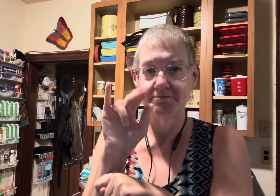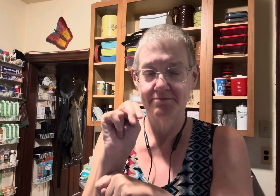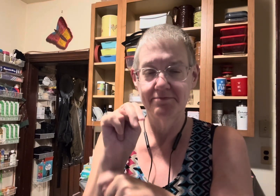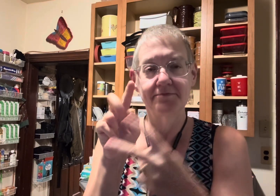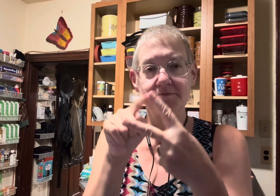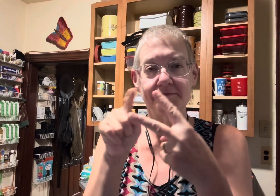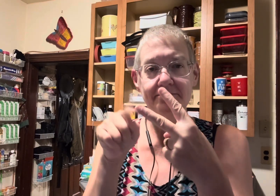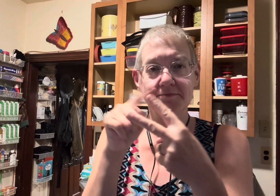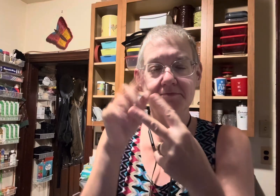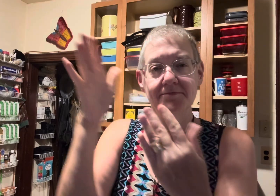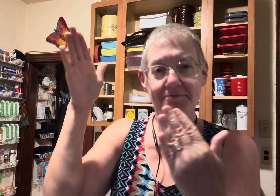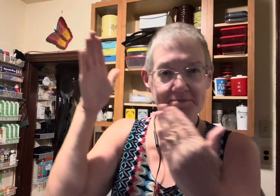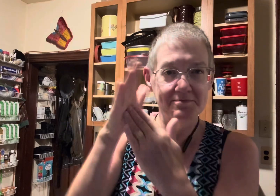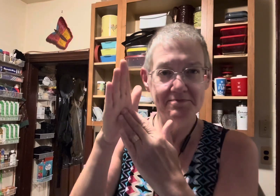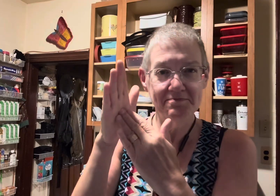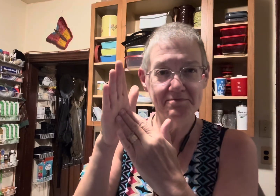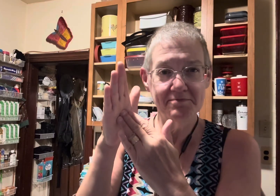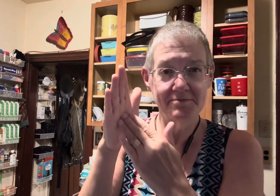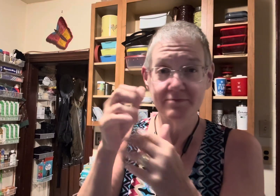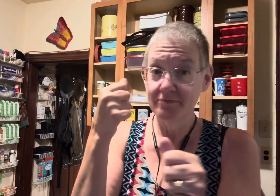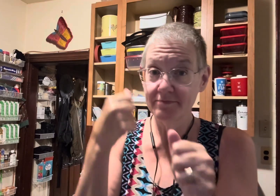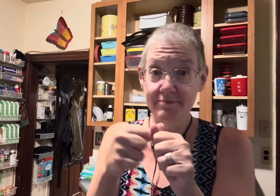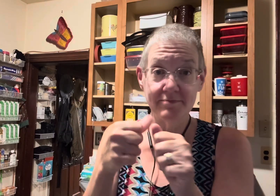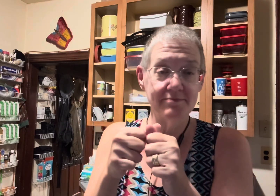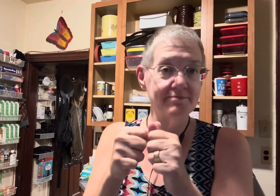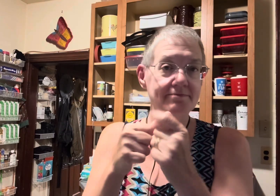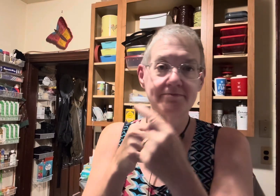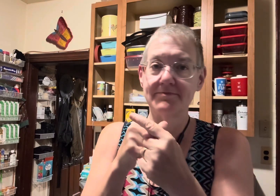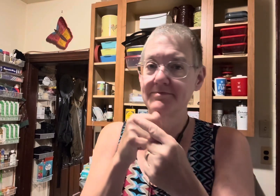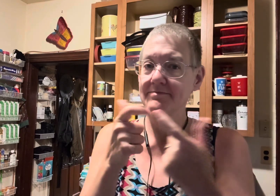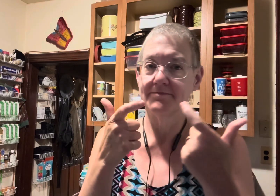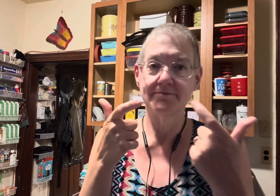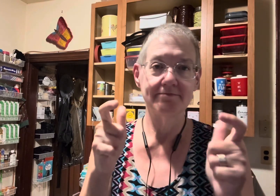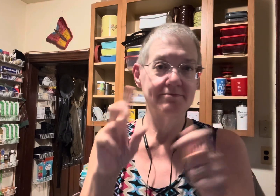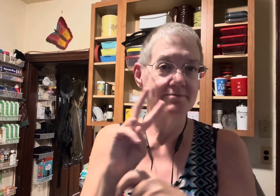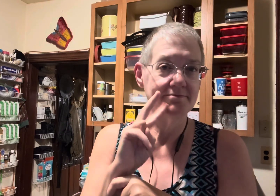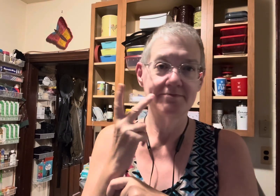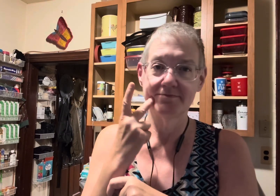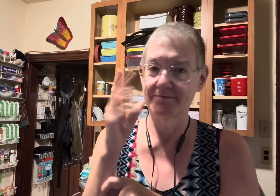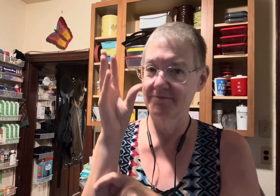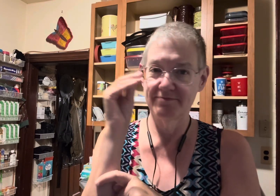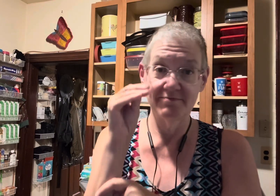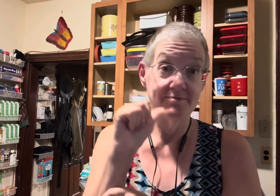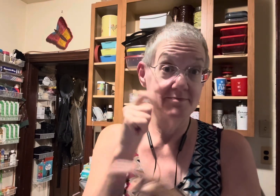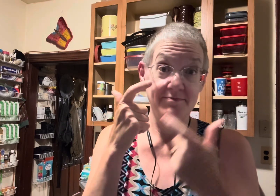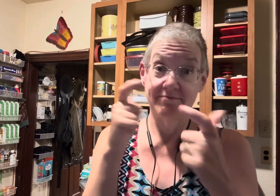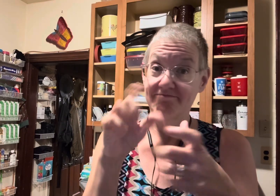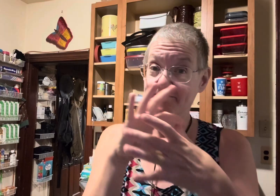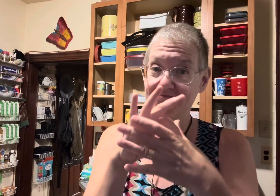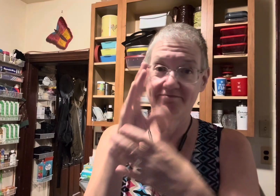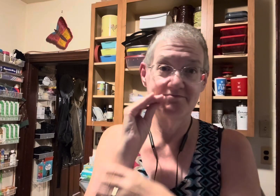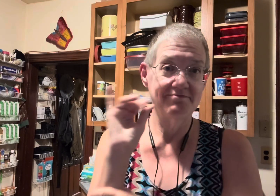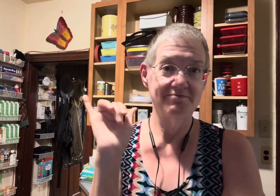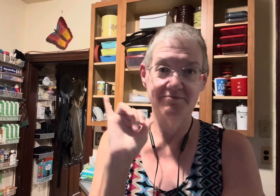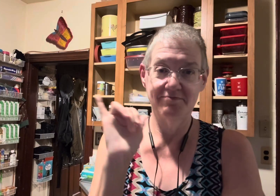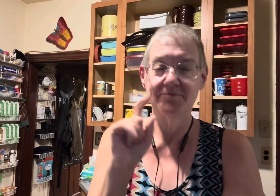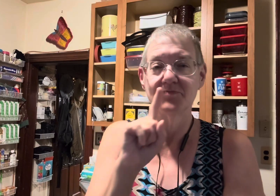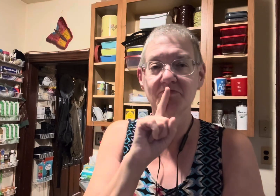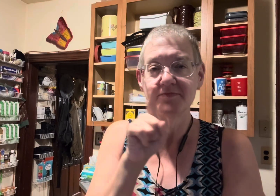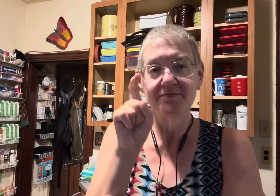insulin. So those are his 2 top nutritional needs. Remember, he's not big on vegetables, and he's not a big meat